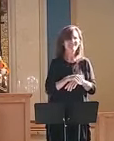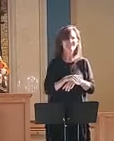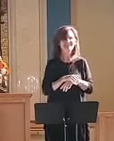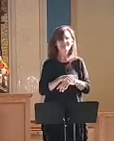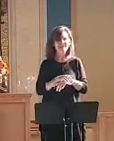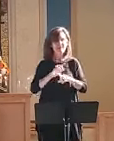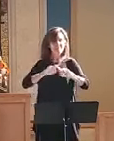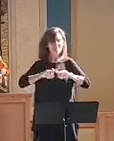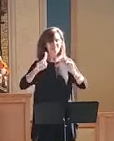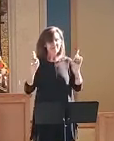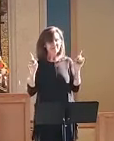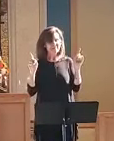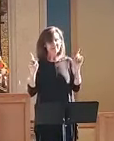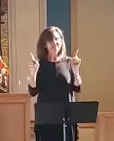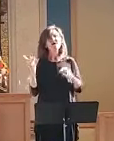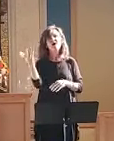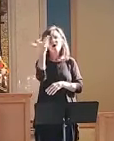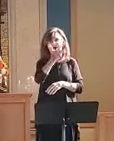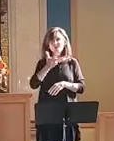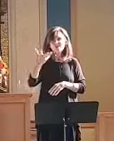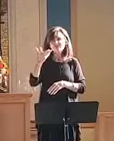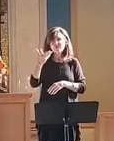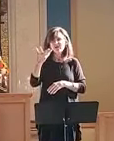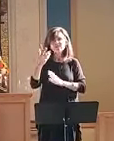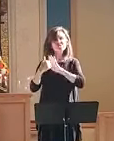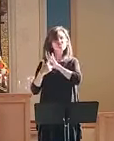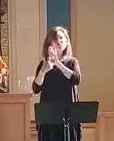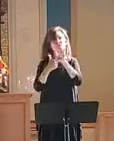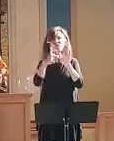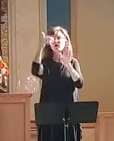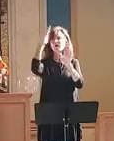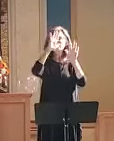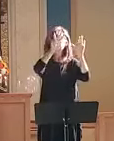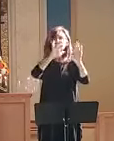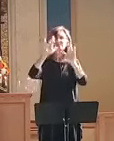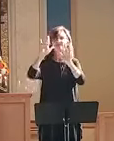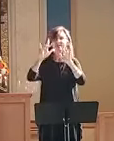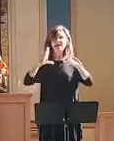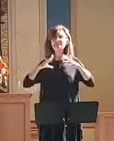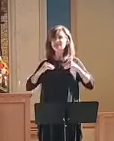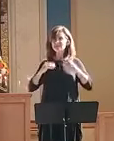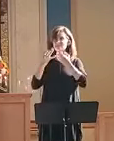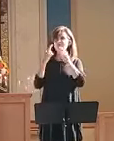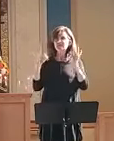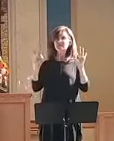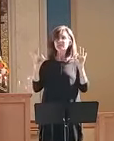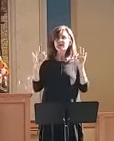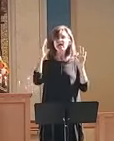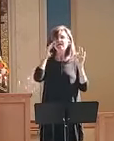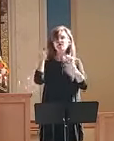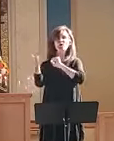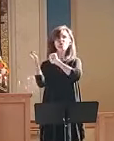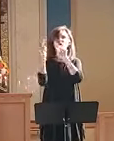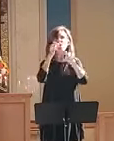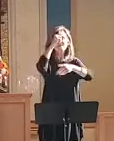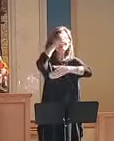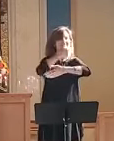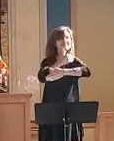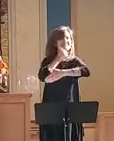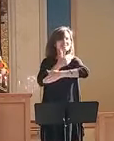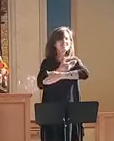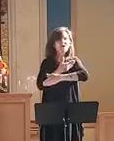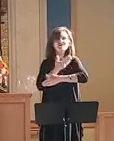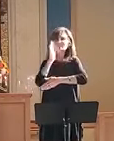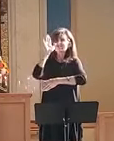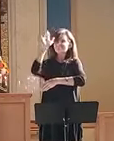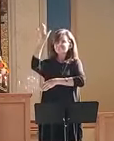But when we're given God's mercy, when we're received his freedom, when we know we're sons and daughters of the Father, we